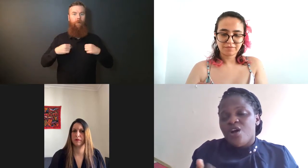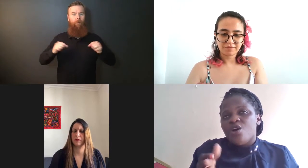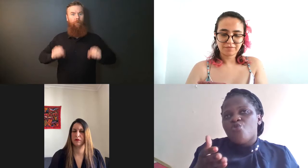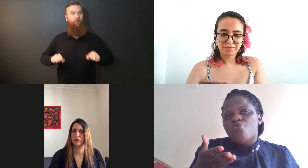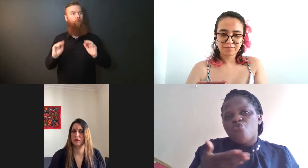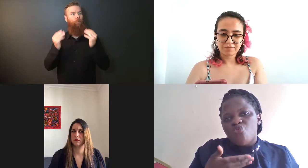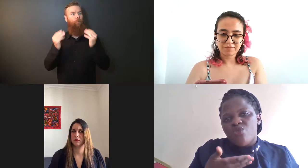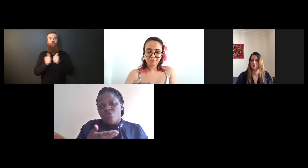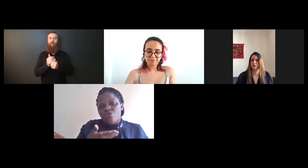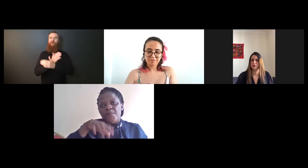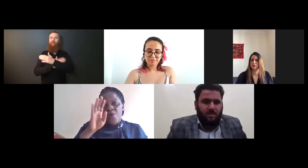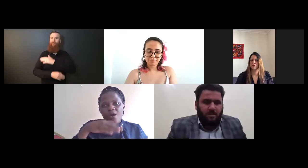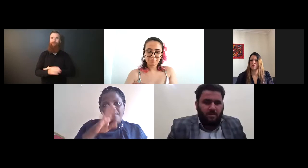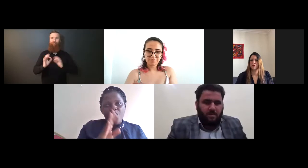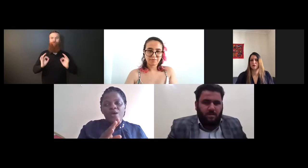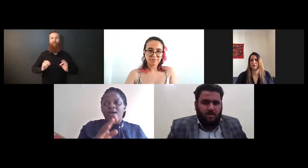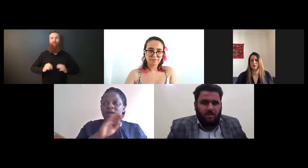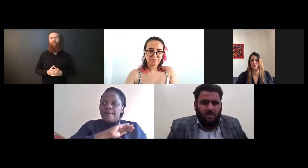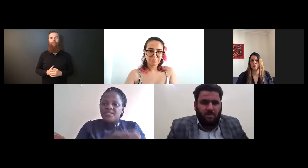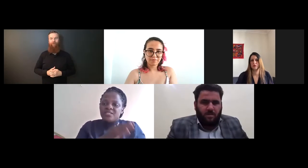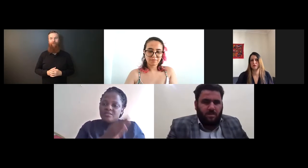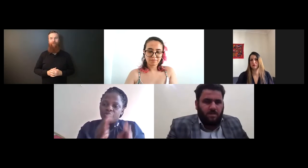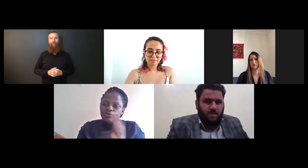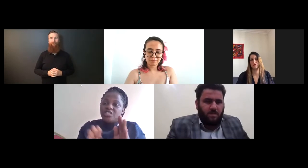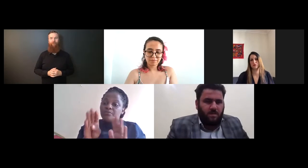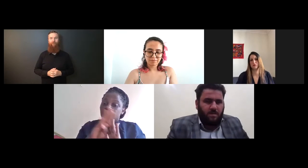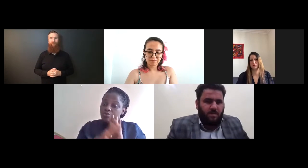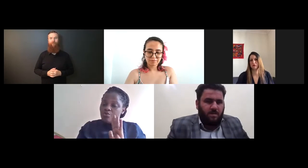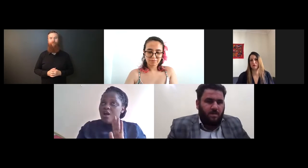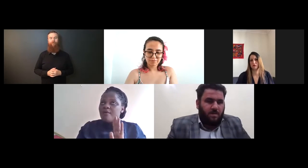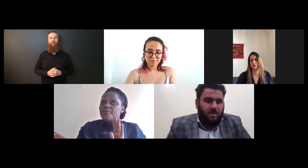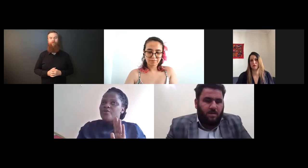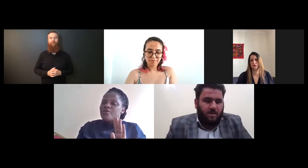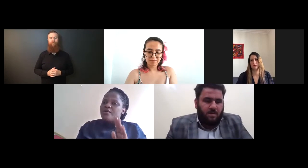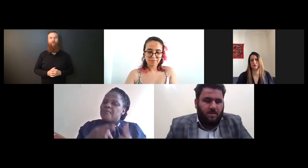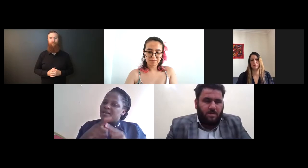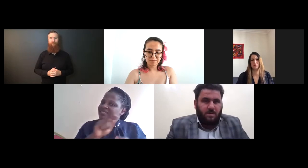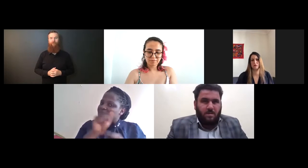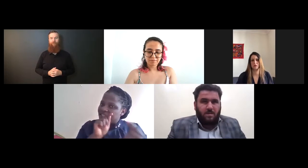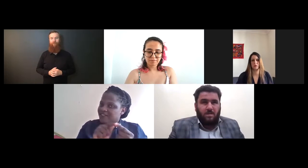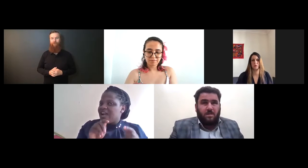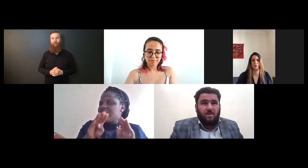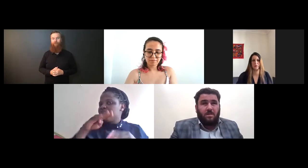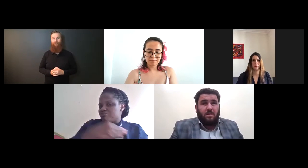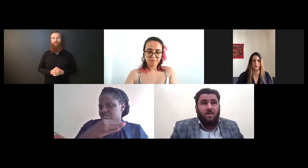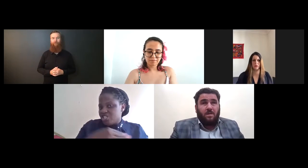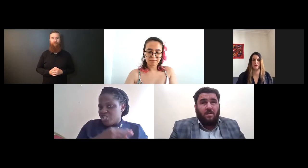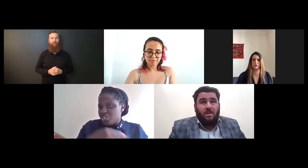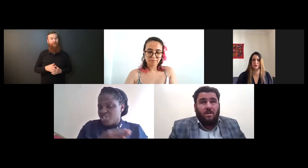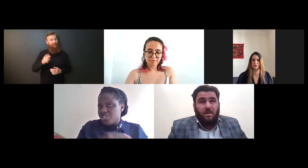I propose if we have more programs in capacity building,